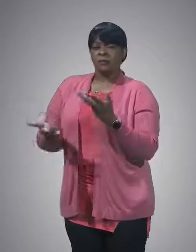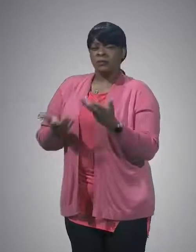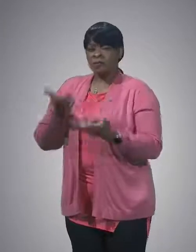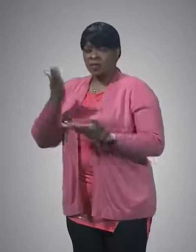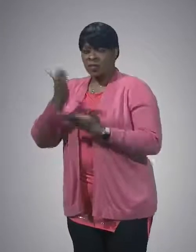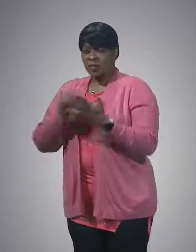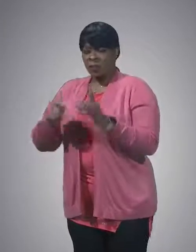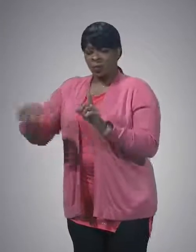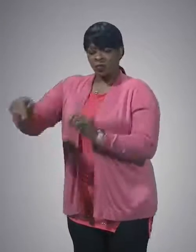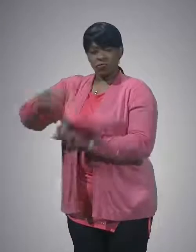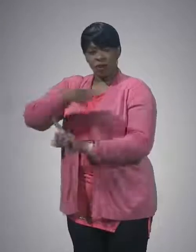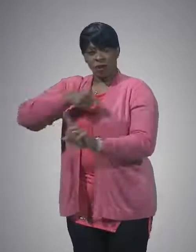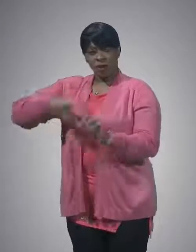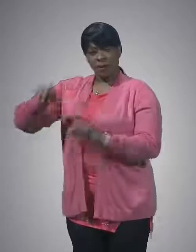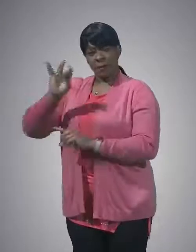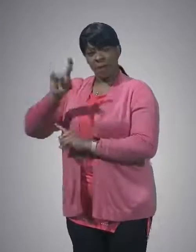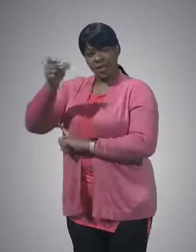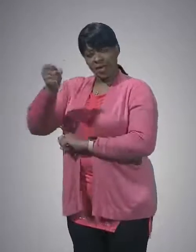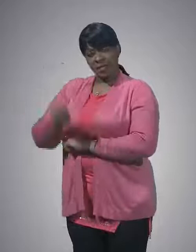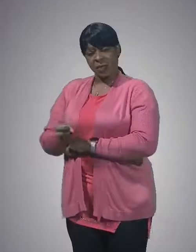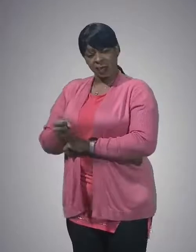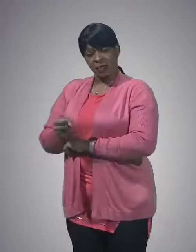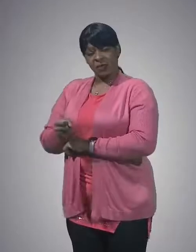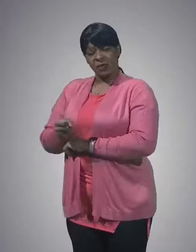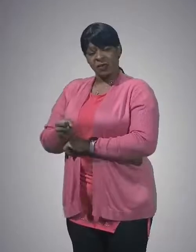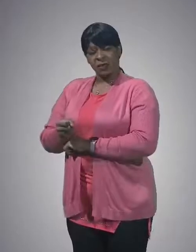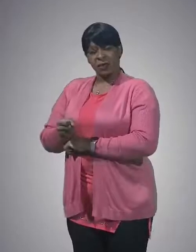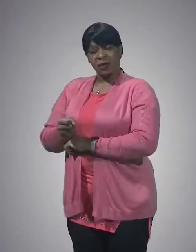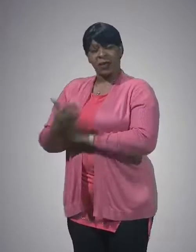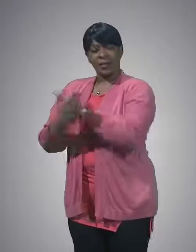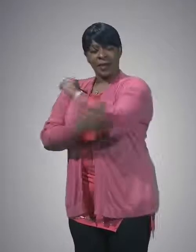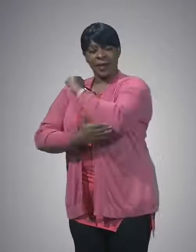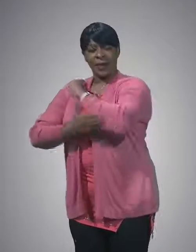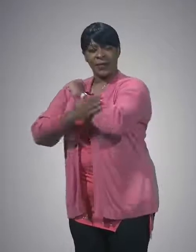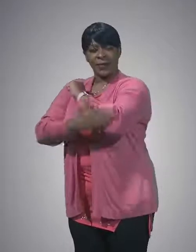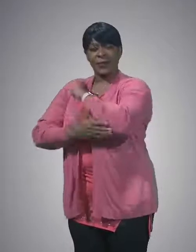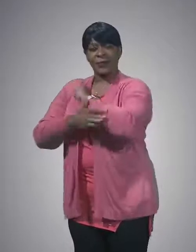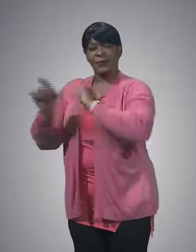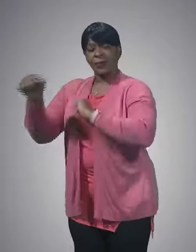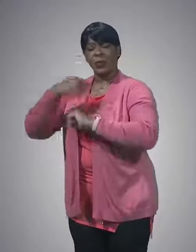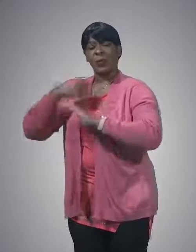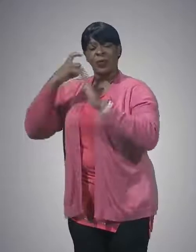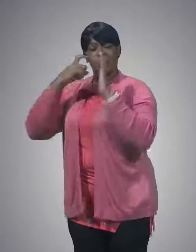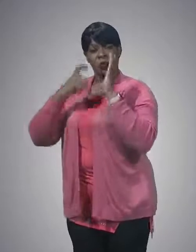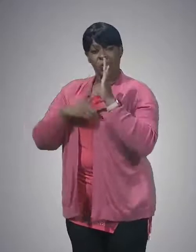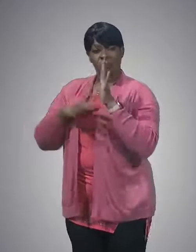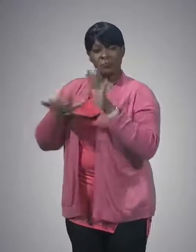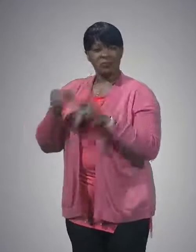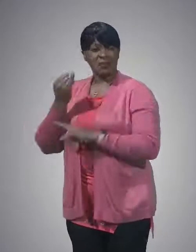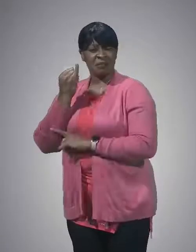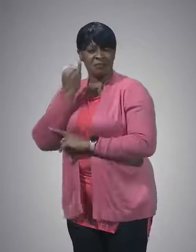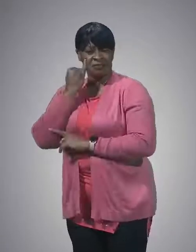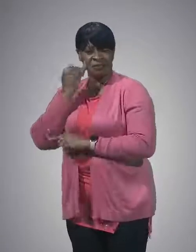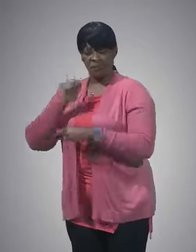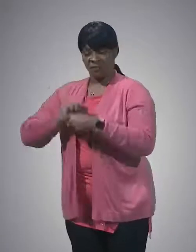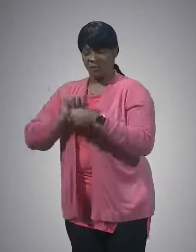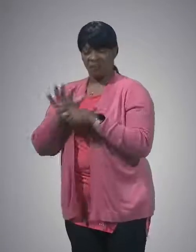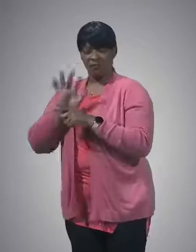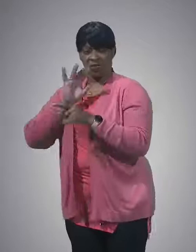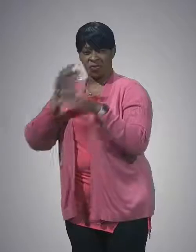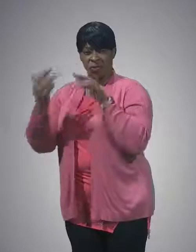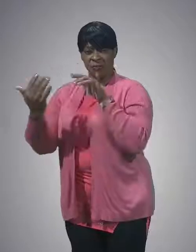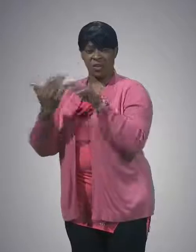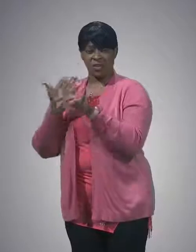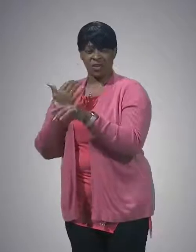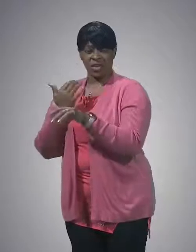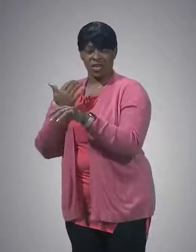the surrounding Mid-South counties and towns that we've seen, if COVID